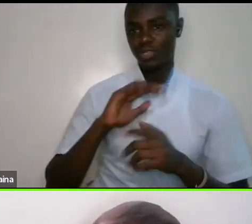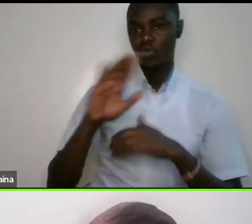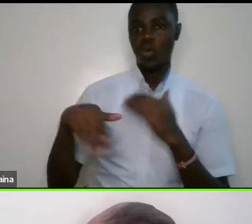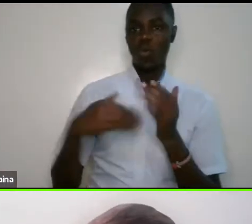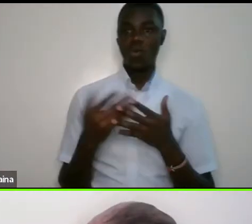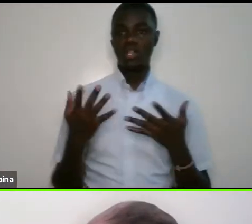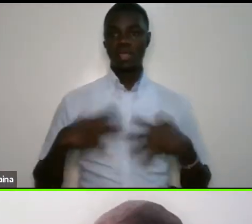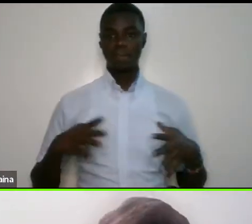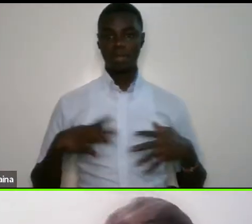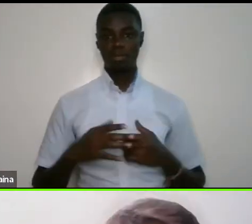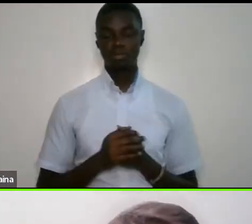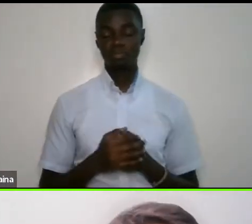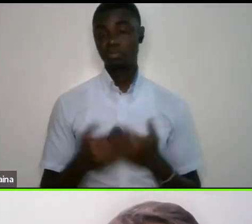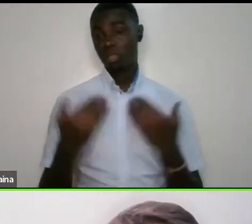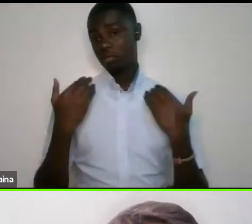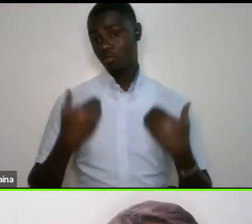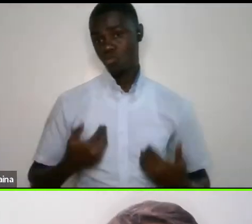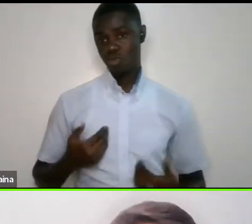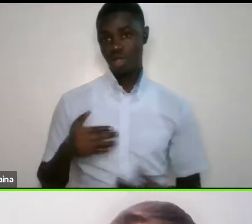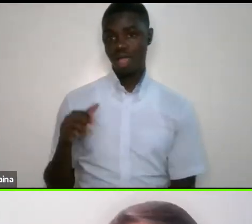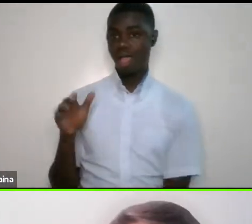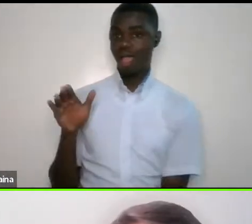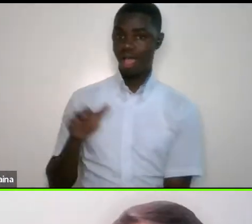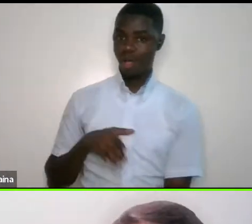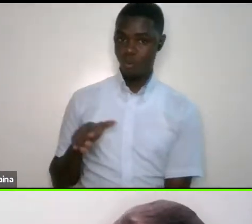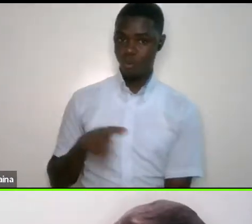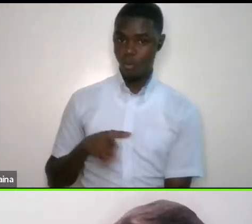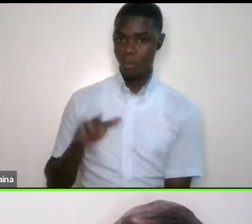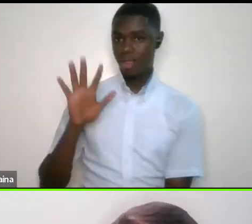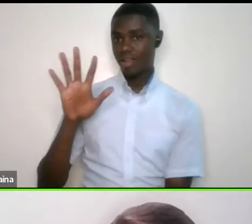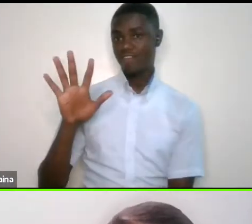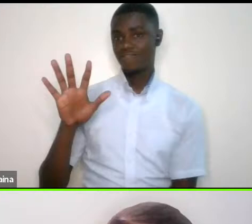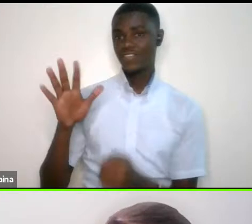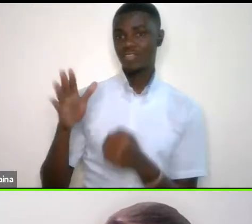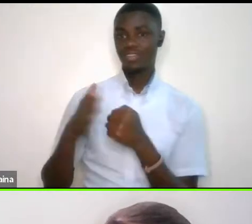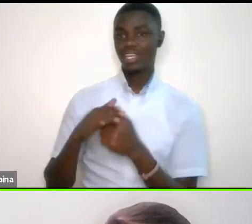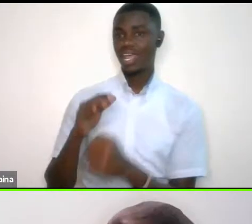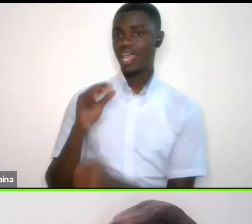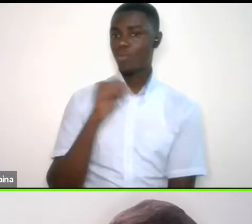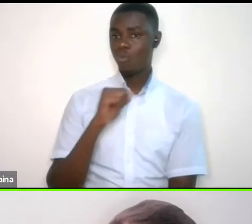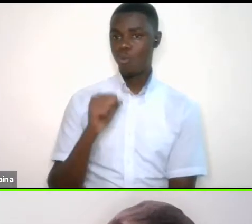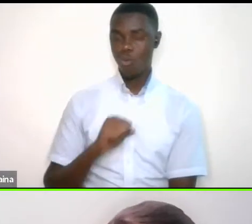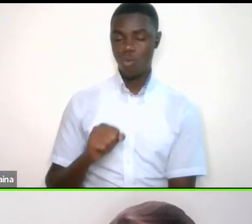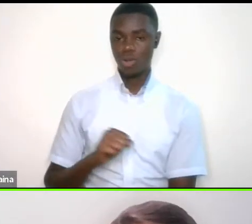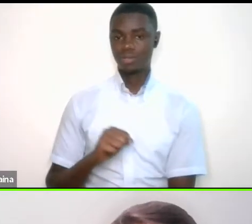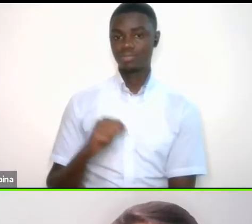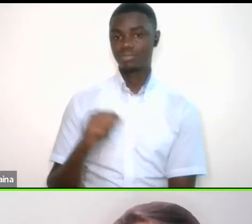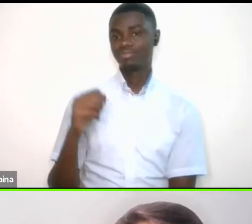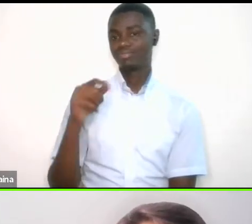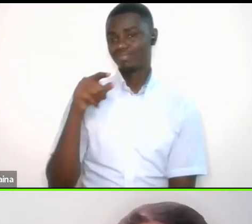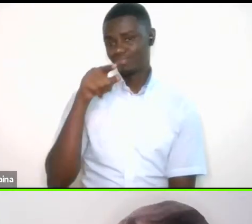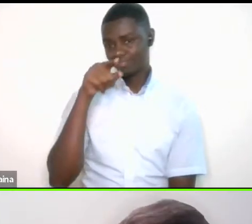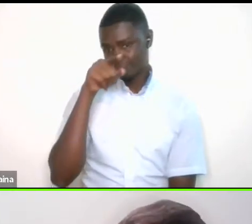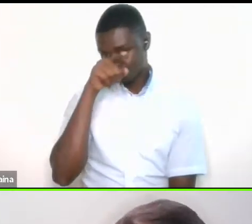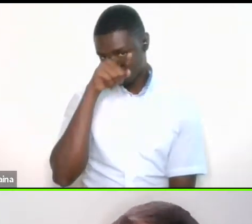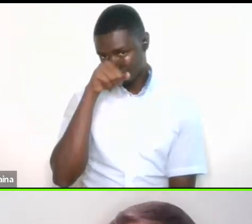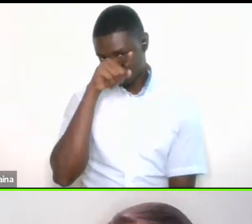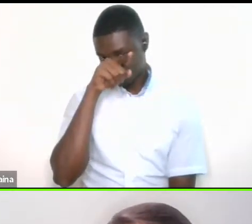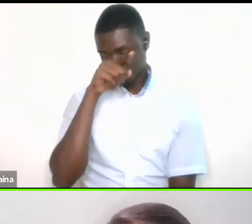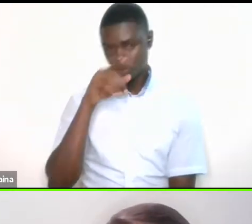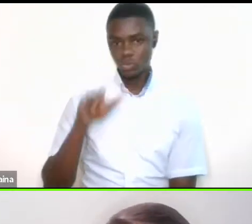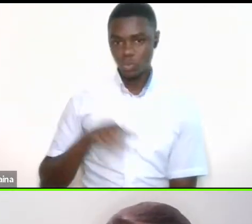so I am a woman, 59 years old, a white woman. I'm wearing